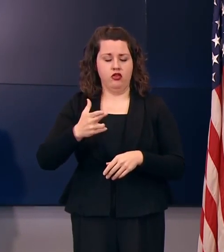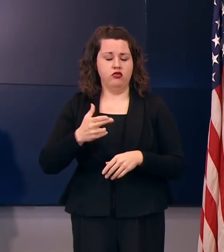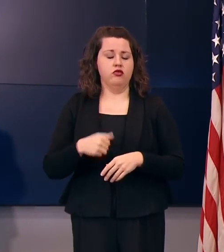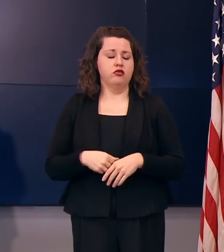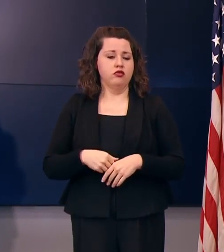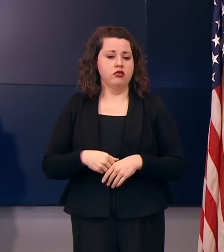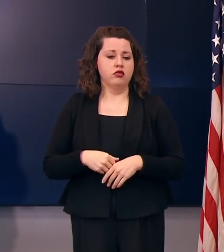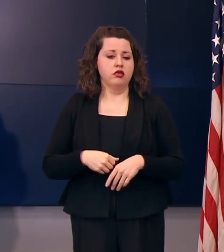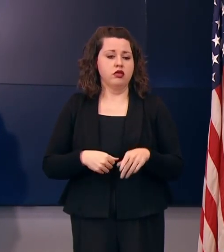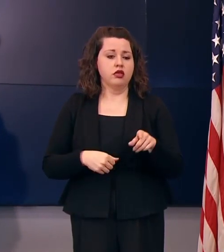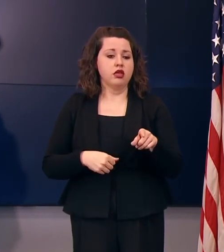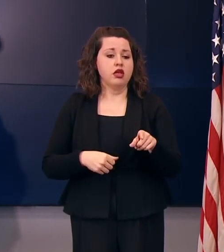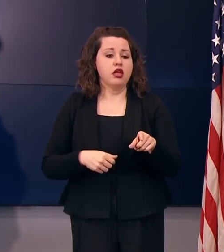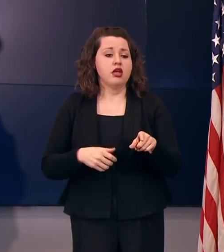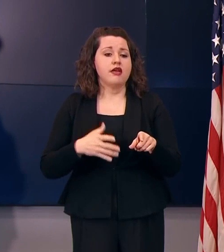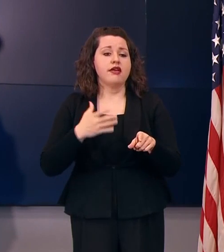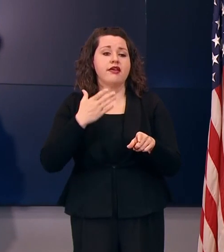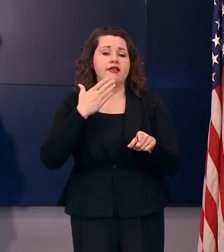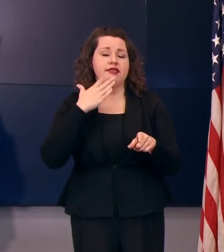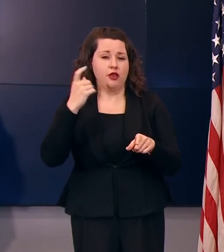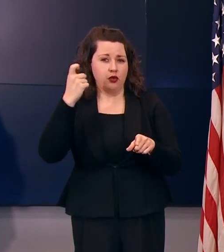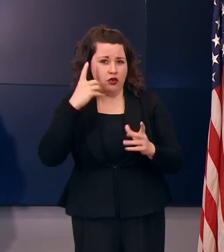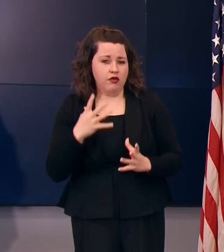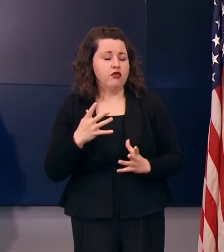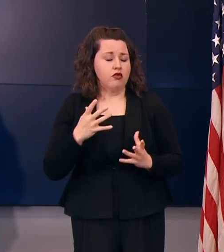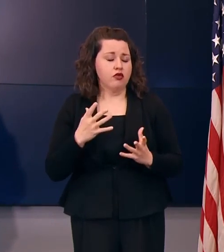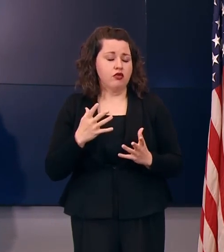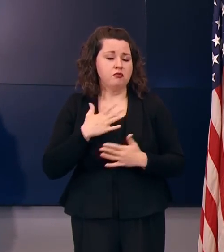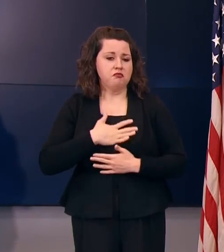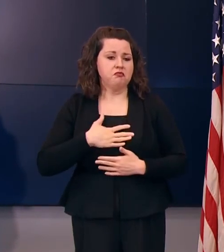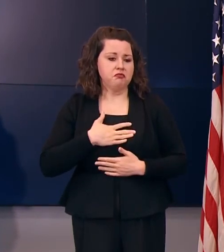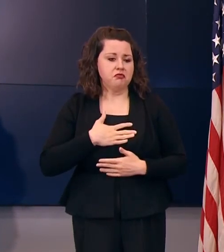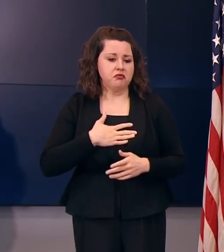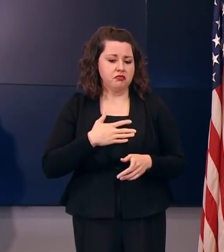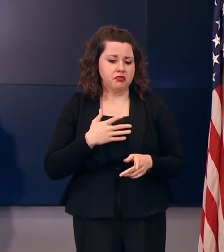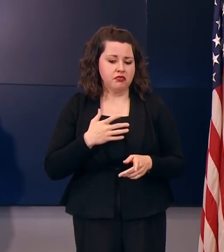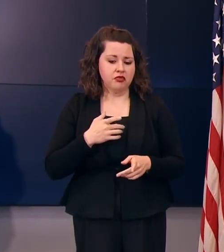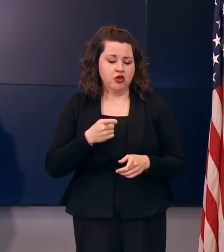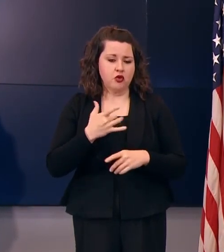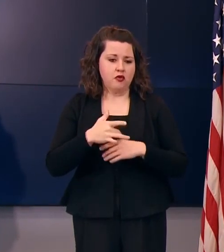Thank you, Governor. Appreciate you making yourself available.